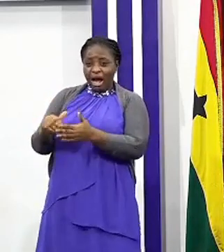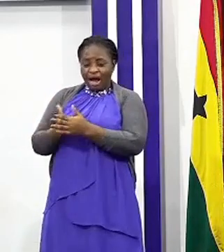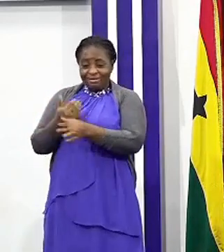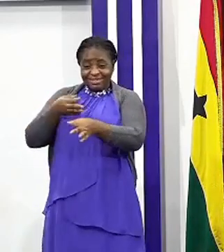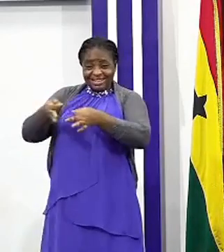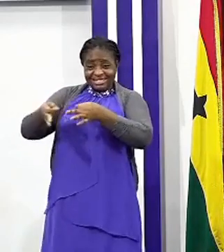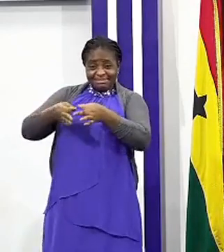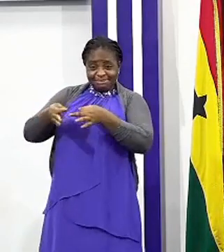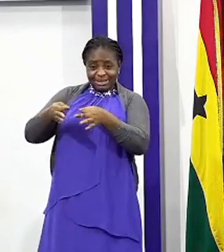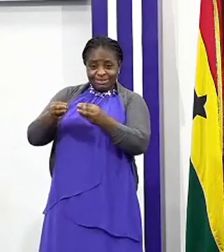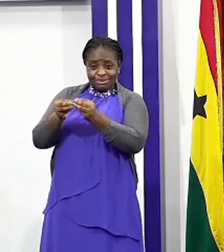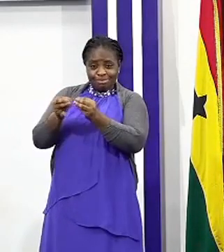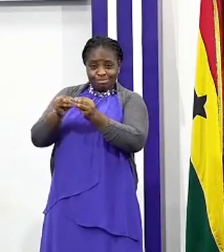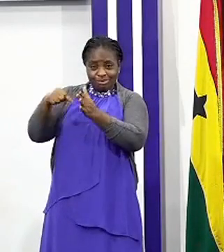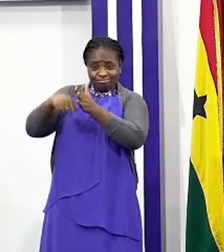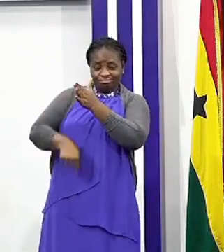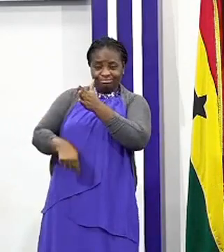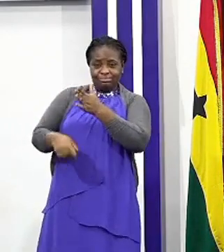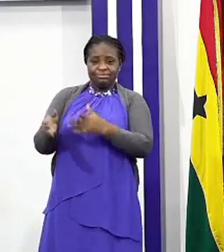made.